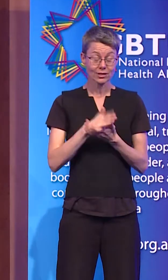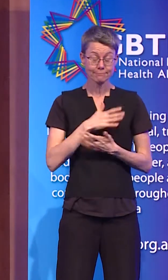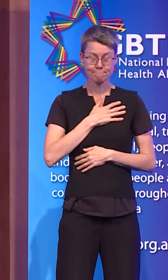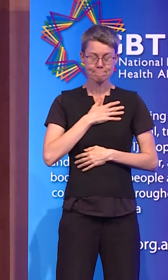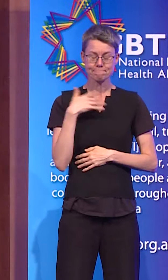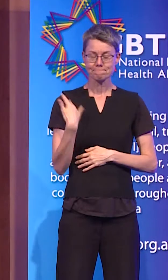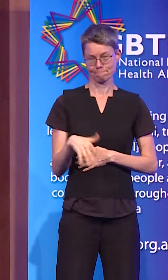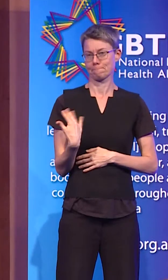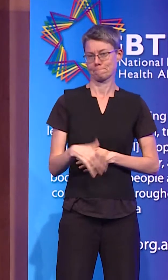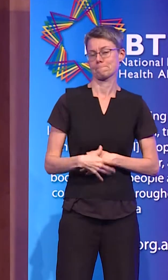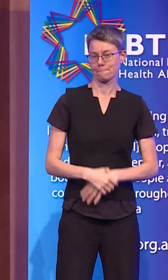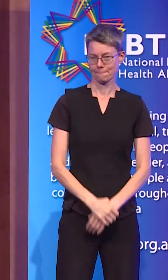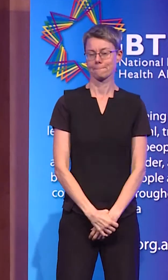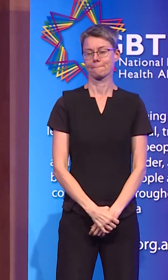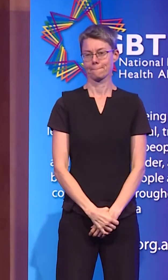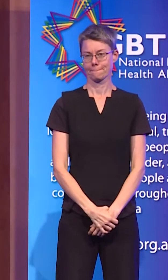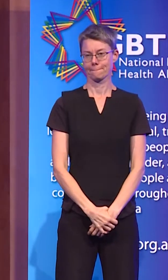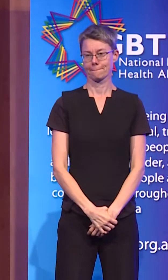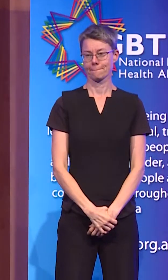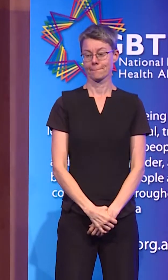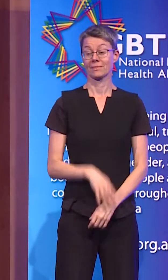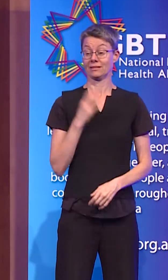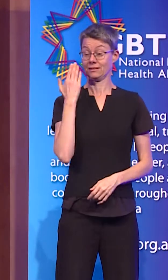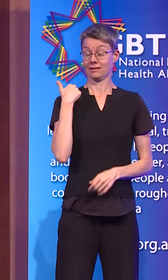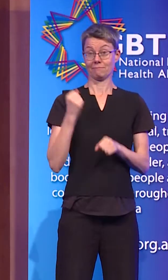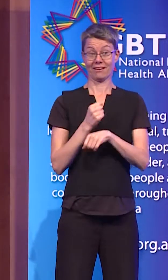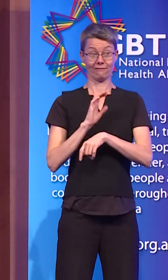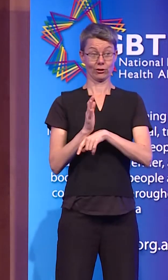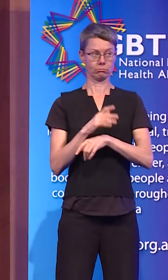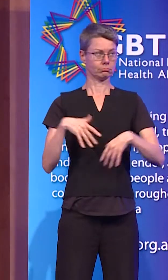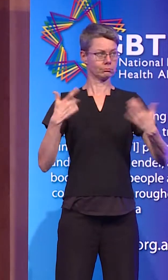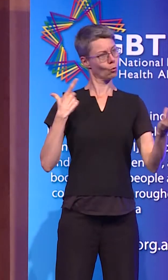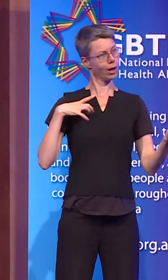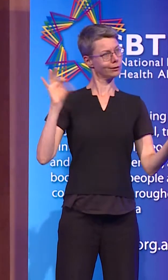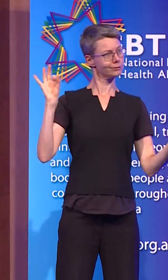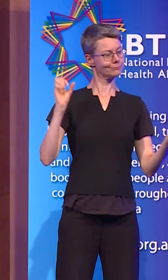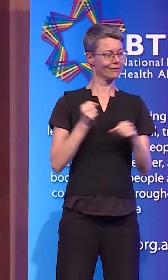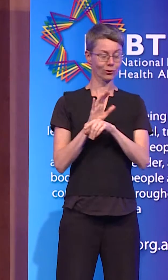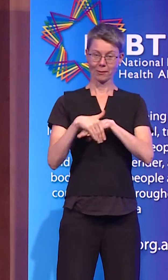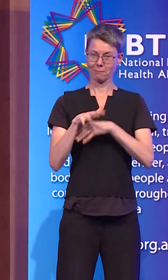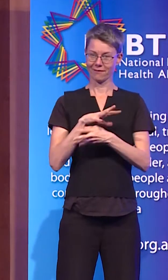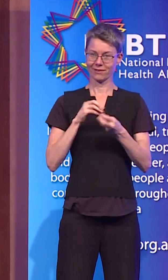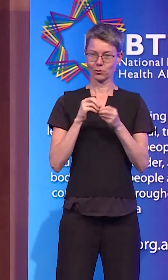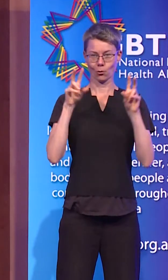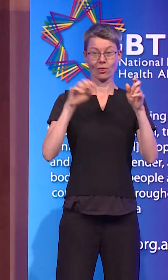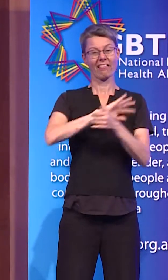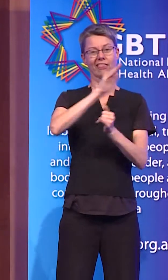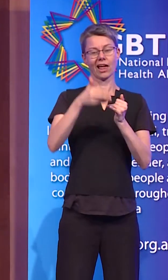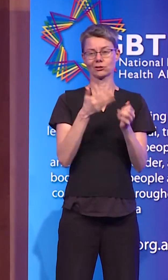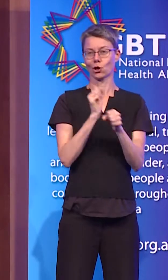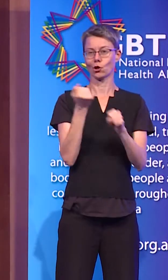painful. Now recently I made a film, why not, about my family called The Last